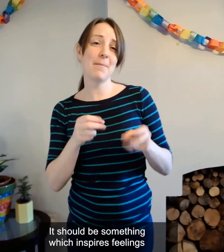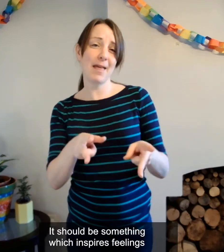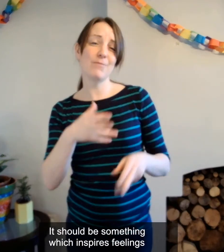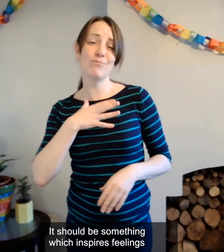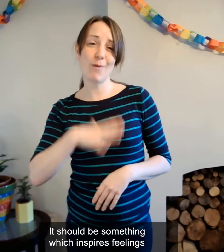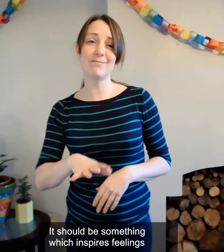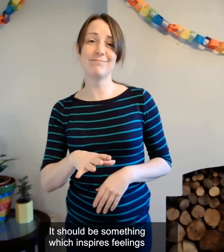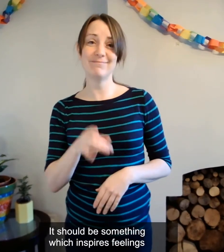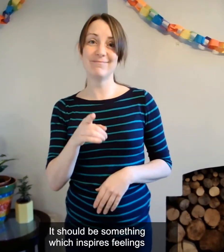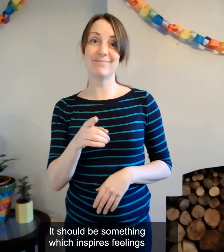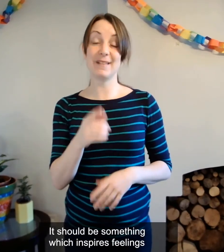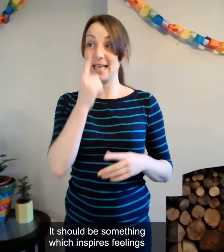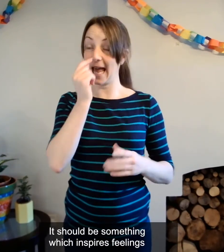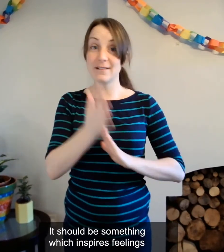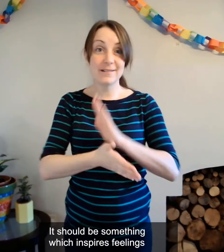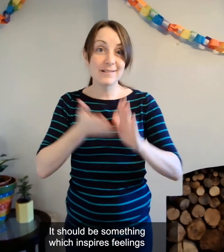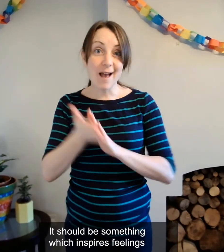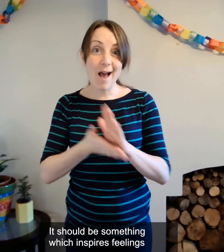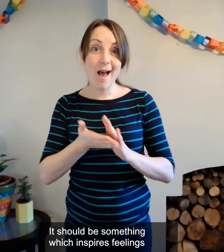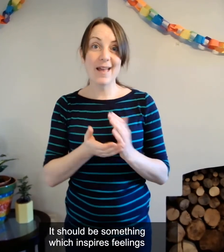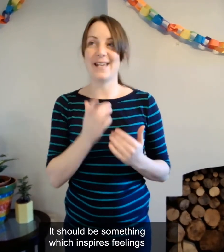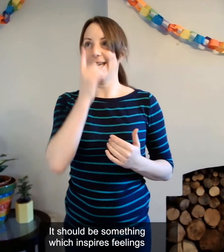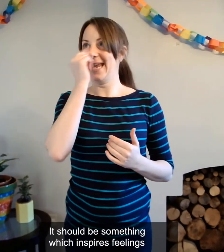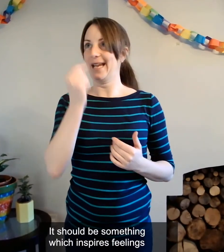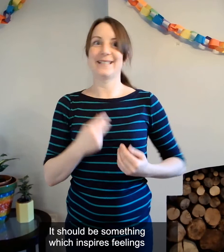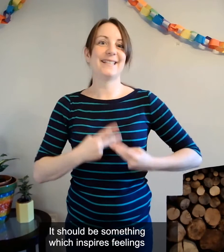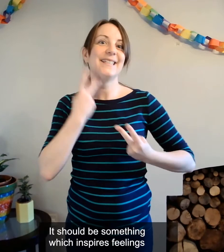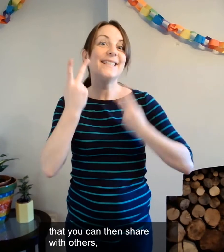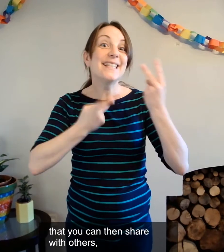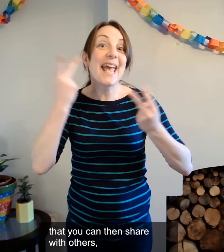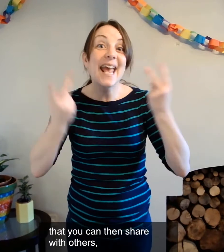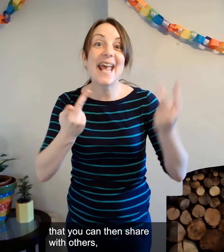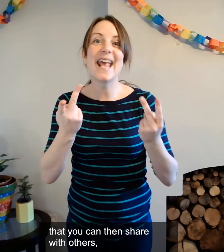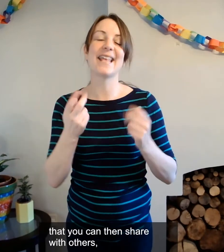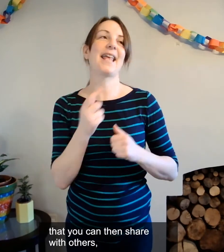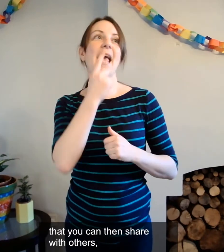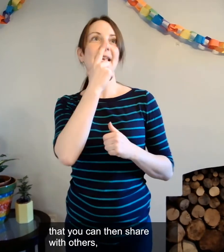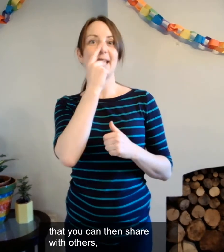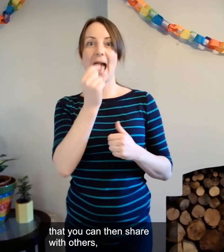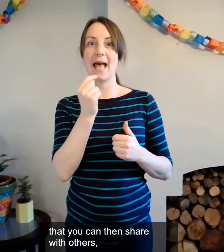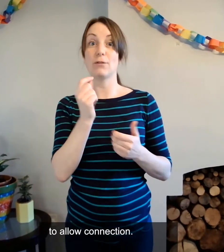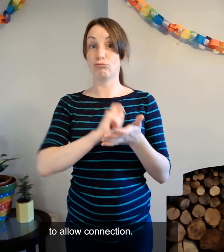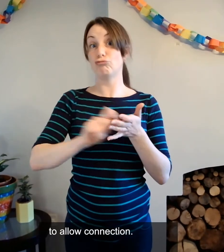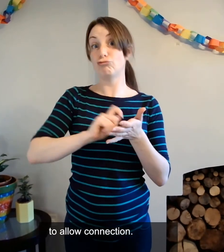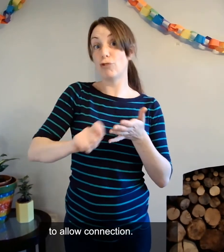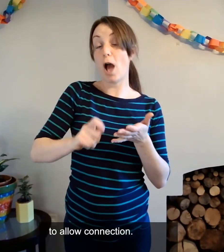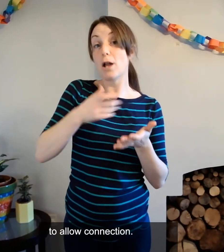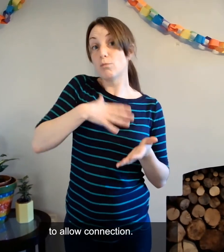should be something which inspires feelings that you can then share with others to allow connection.